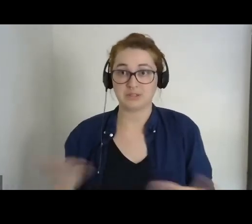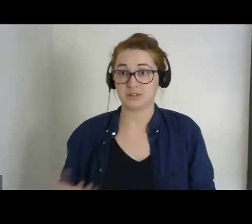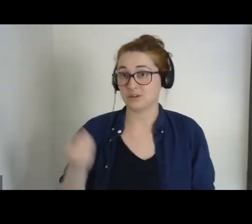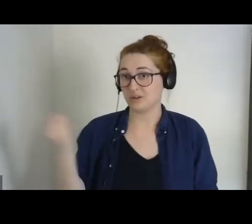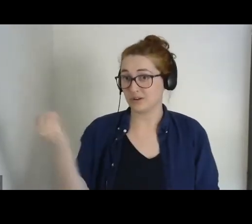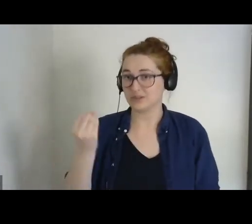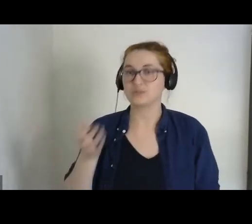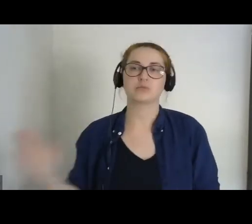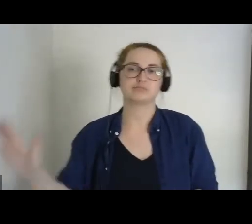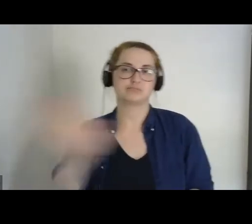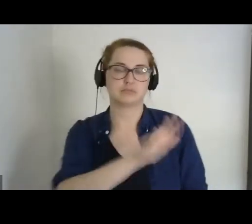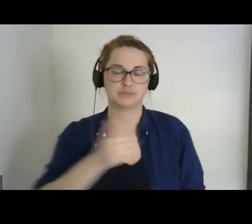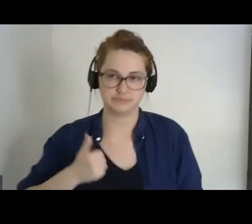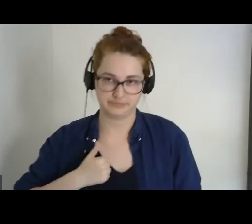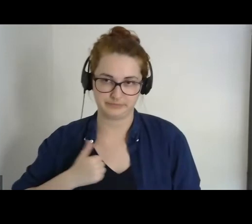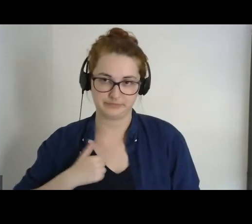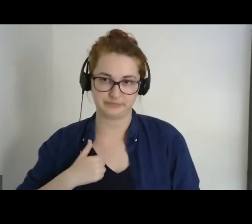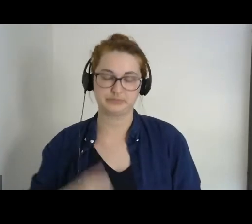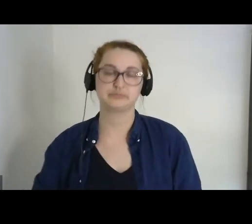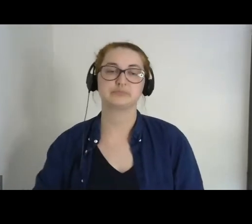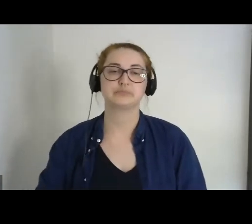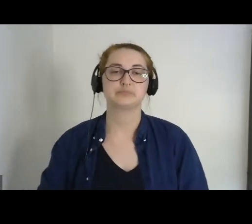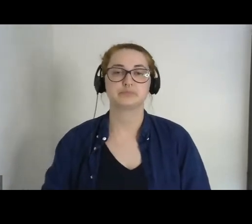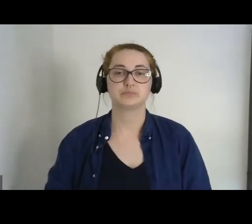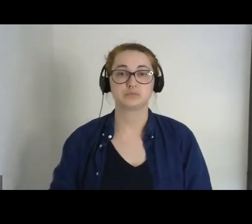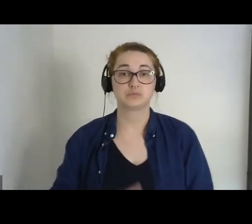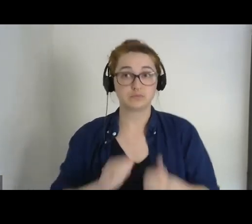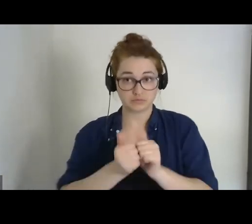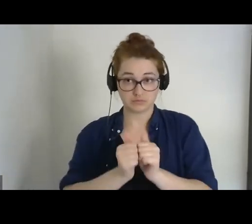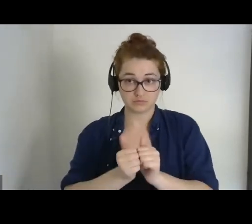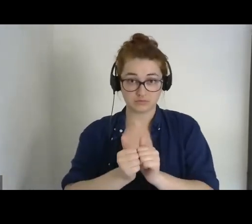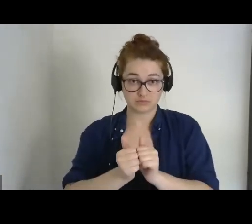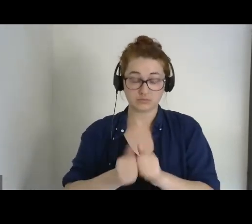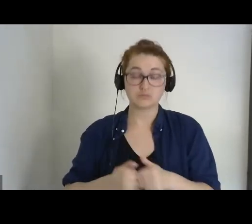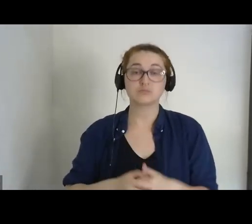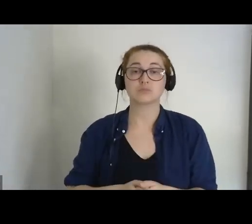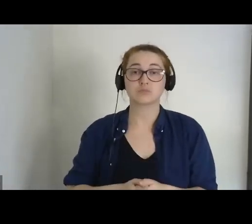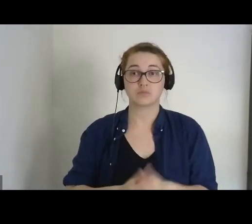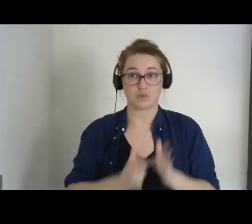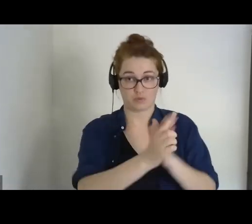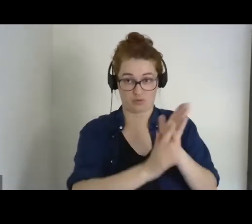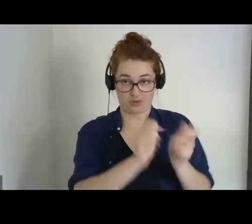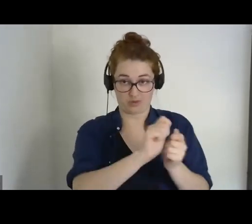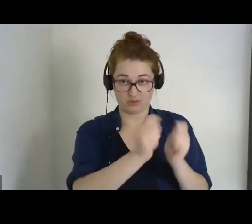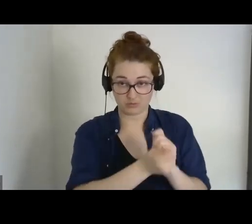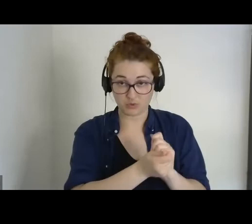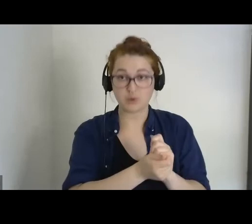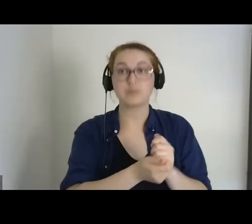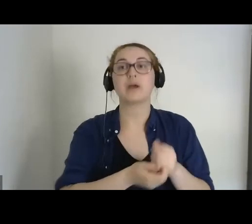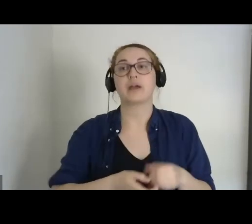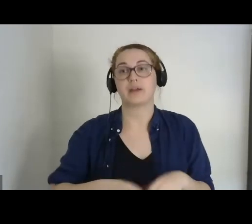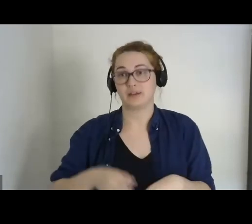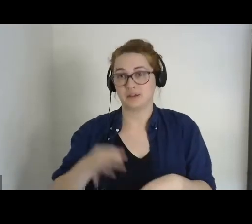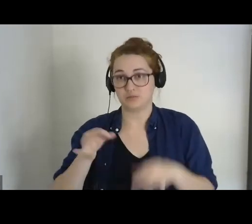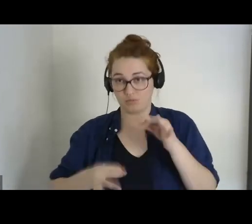possible. And so we try to do that by making sure that the law reform and the litigation that we